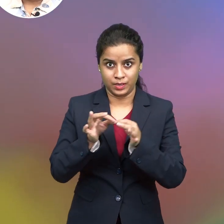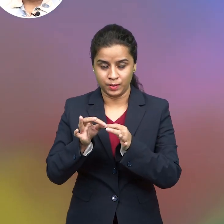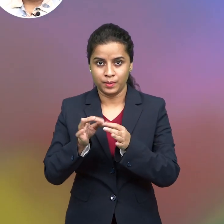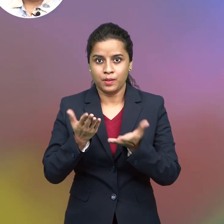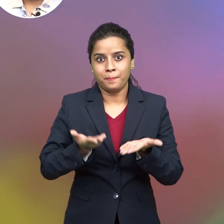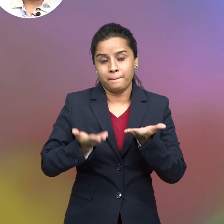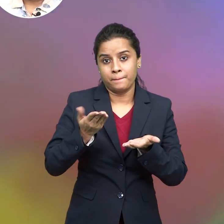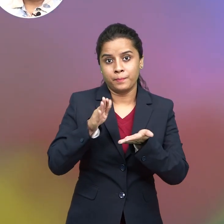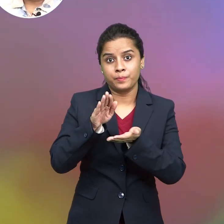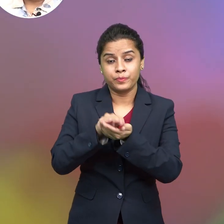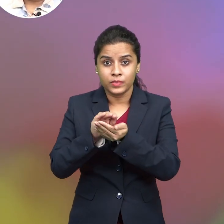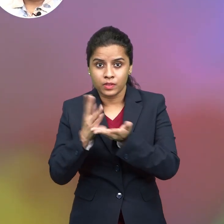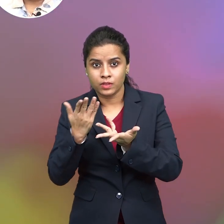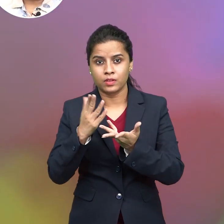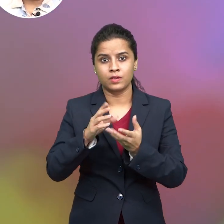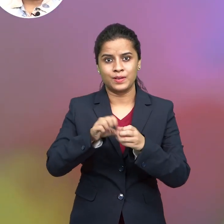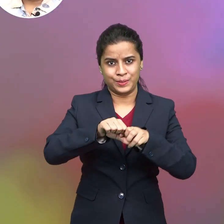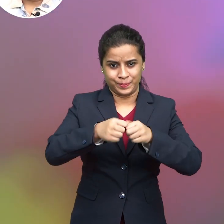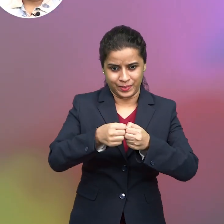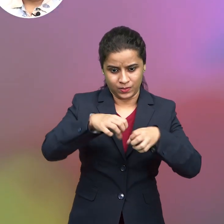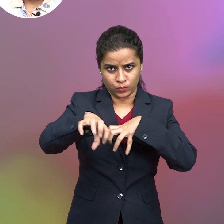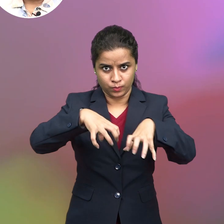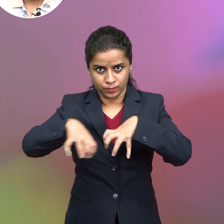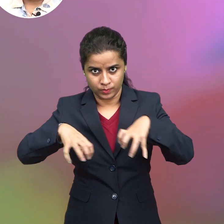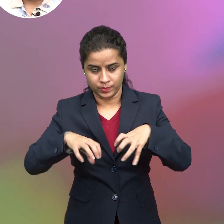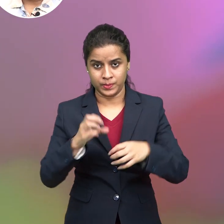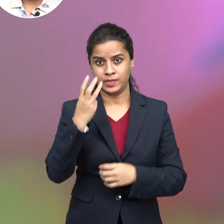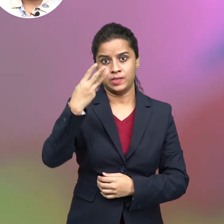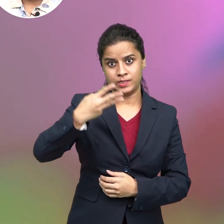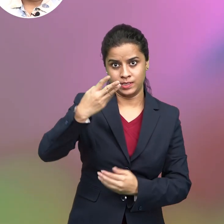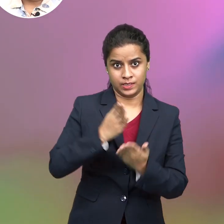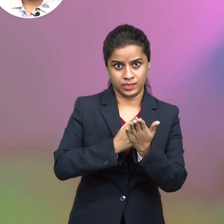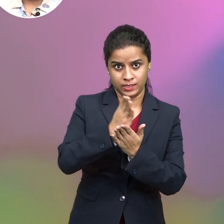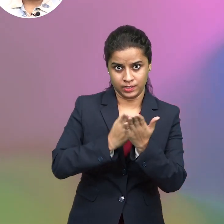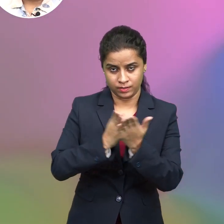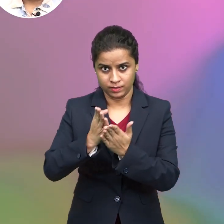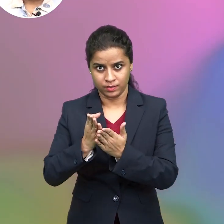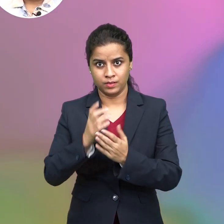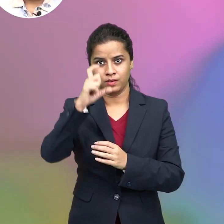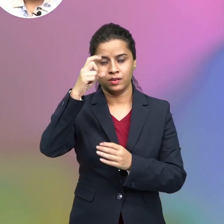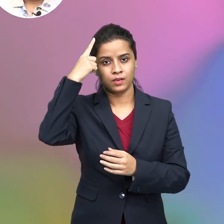Cells may resort to the breakdown of 3-carbon compound